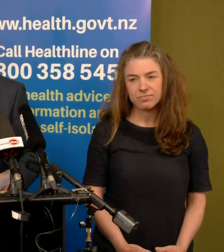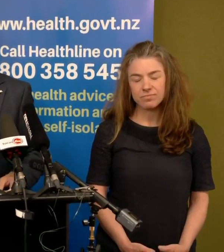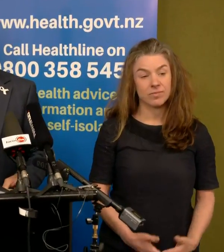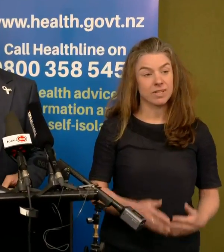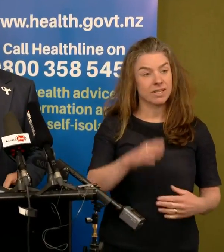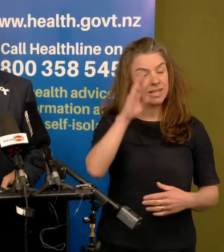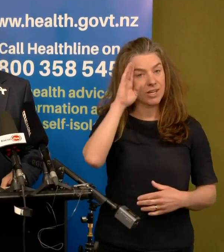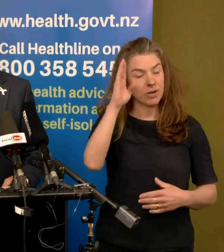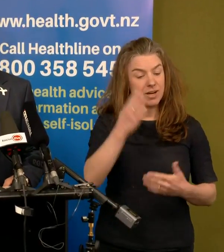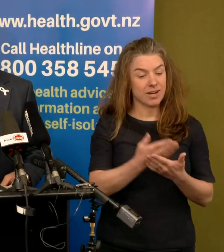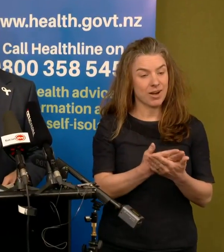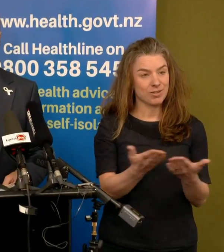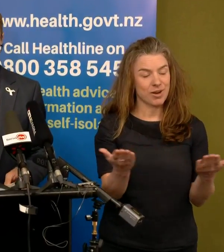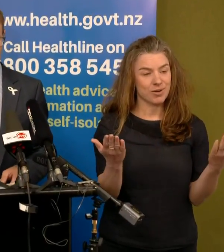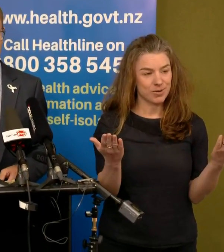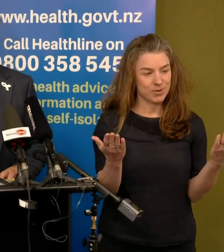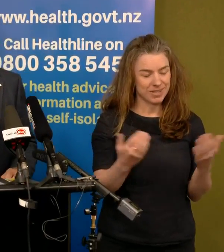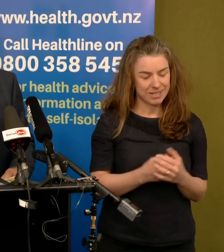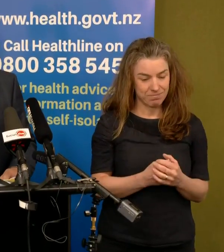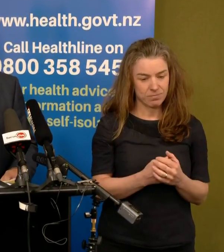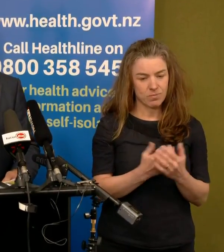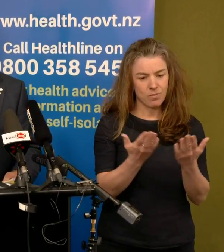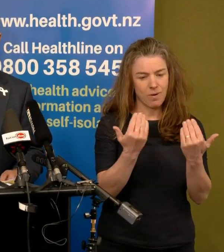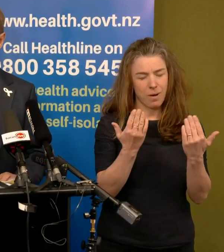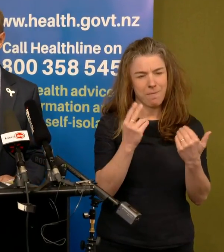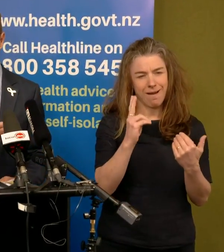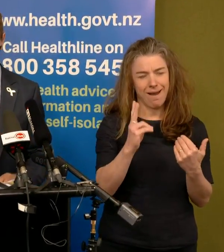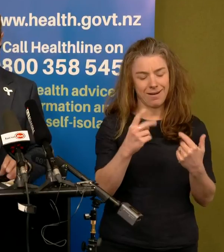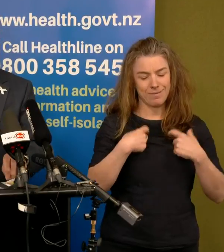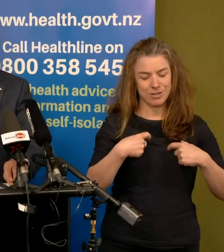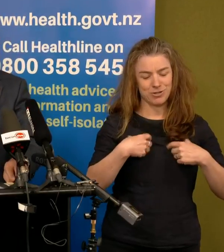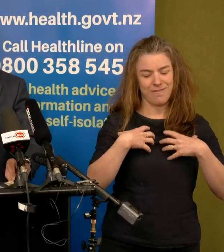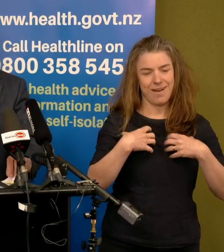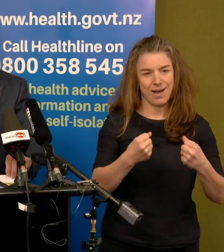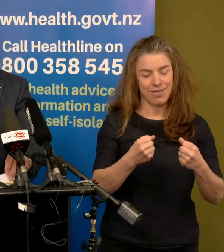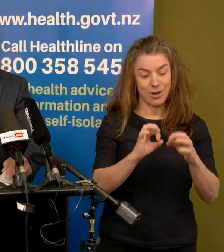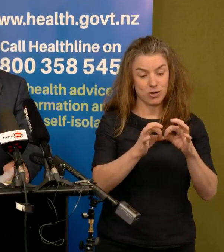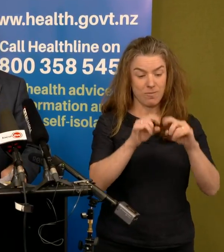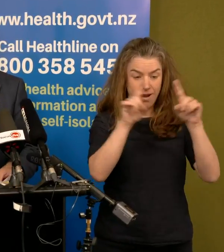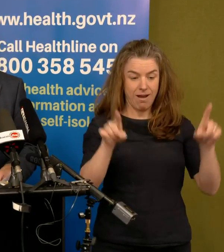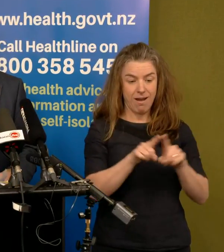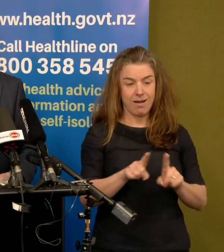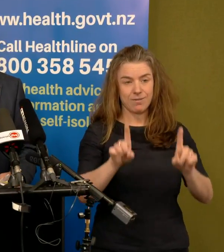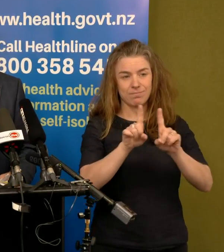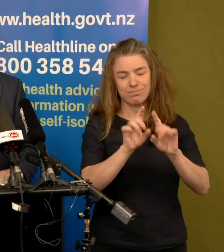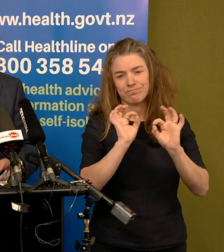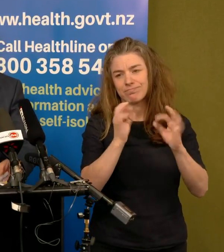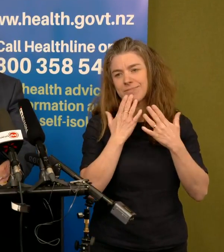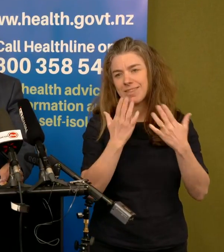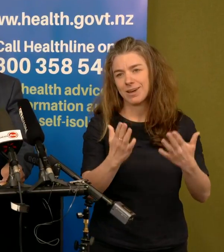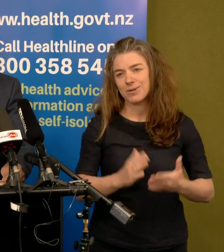Well, kia ora koutou katoa. Welcome again to the Ministry of Health, and thank you for including the interpreter beside me in your